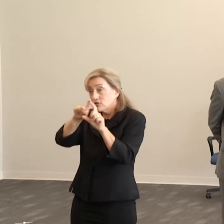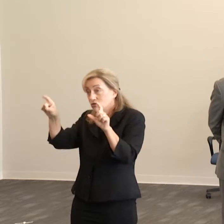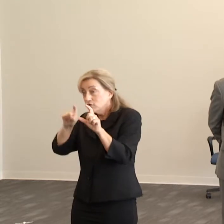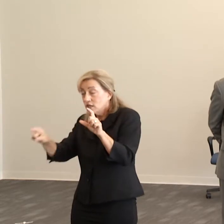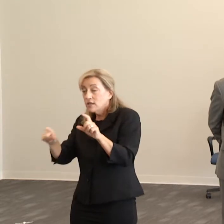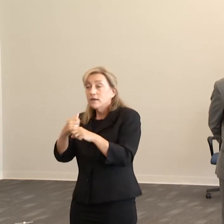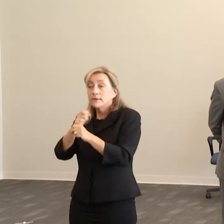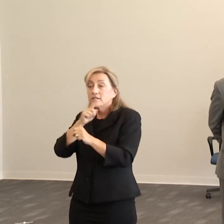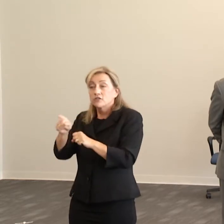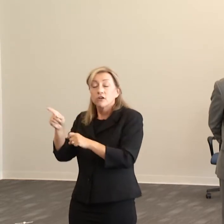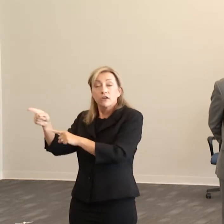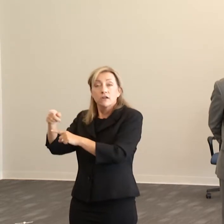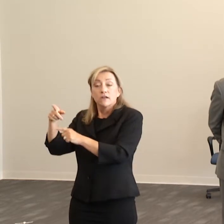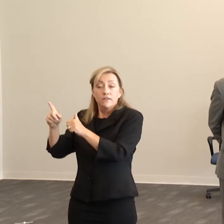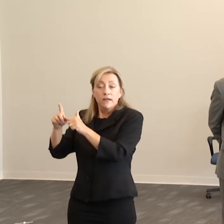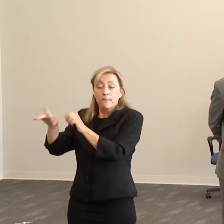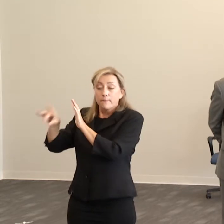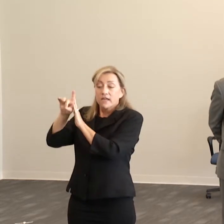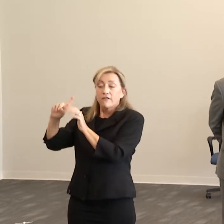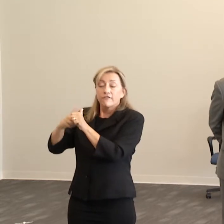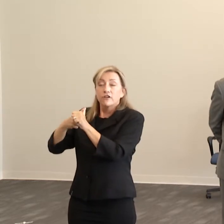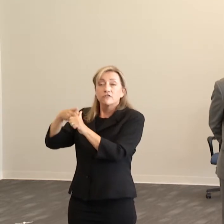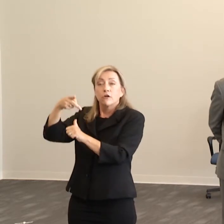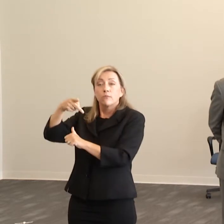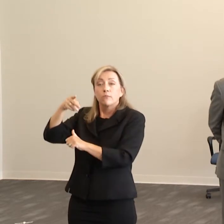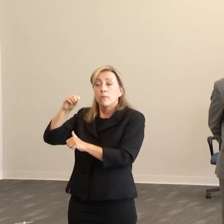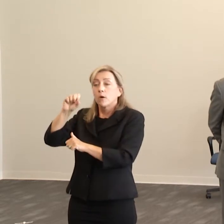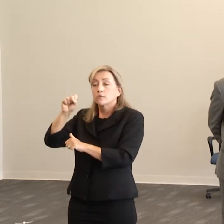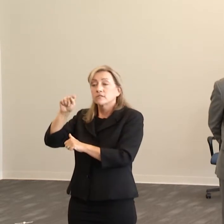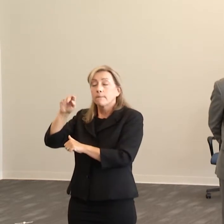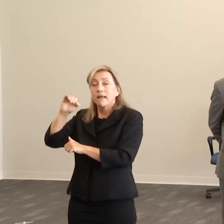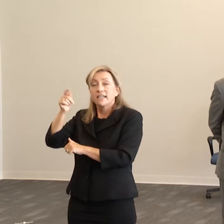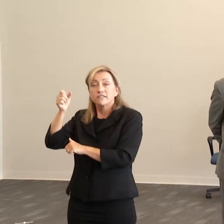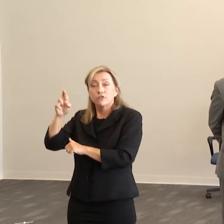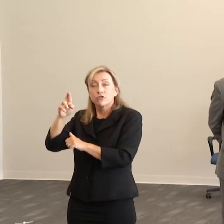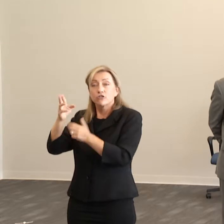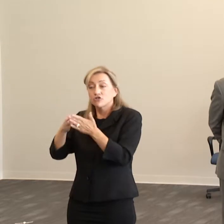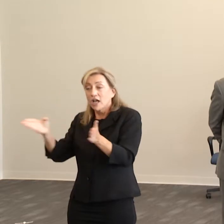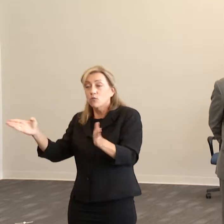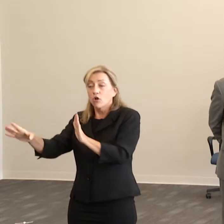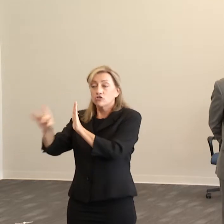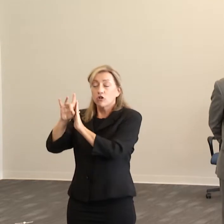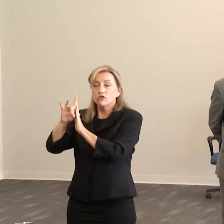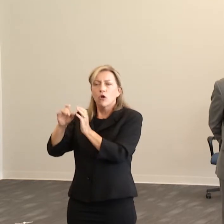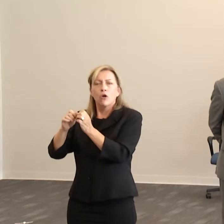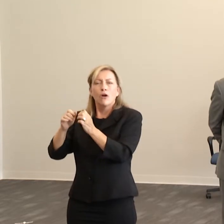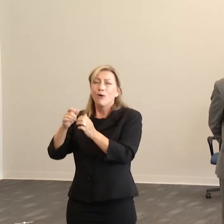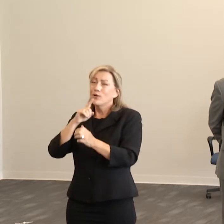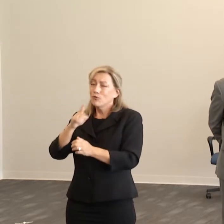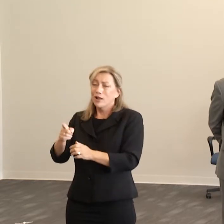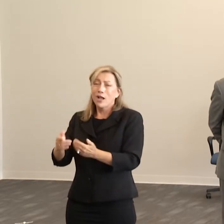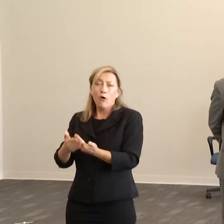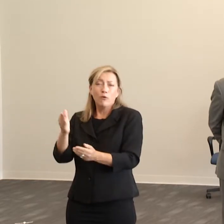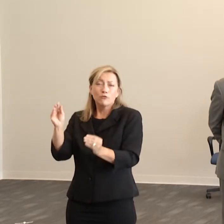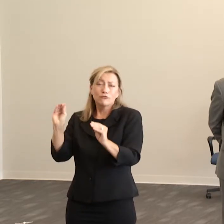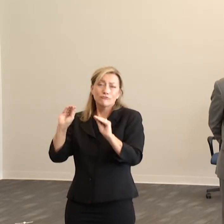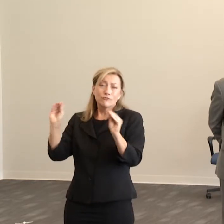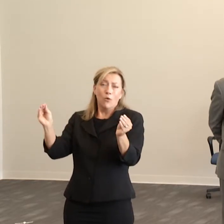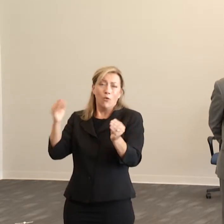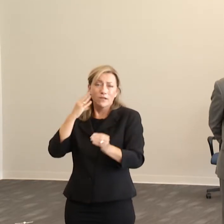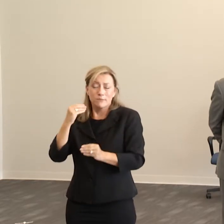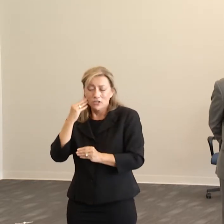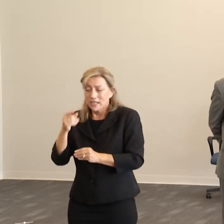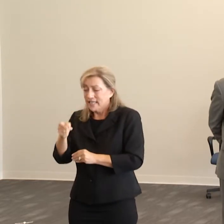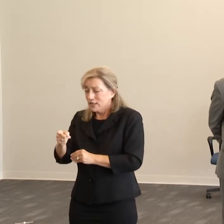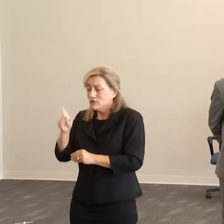first Postmaster General with virtually no experience with the post office. He was supposed to turn the post office into